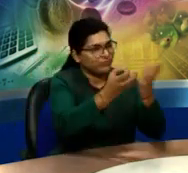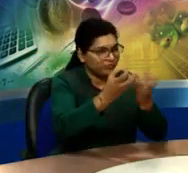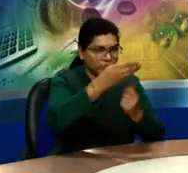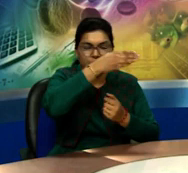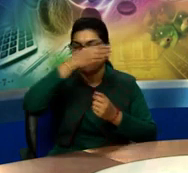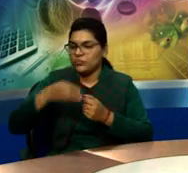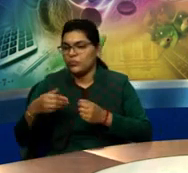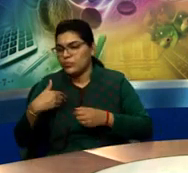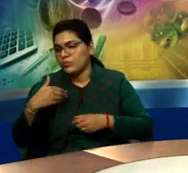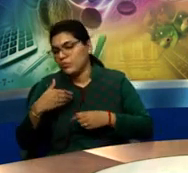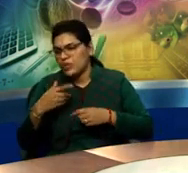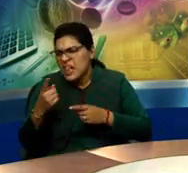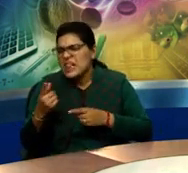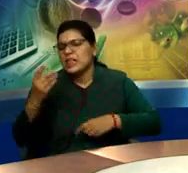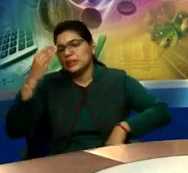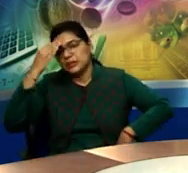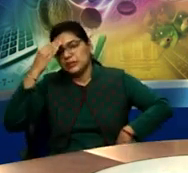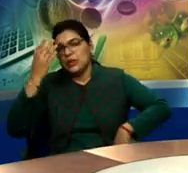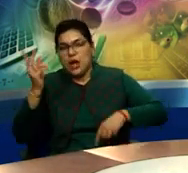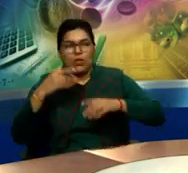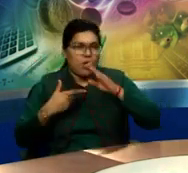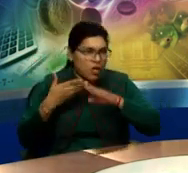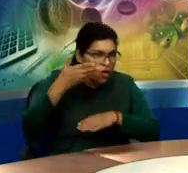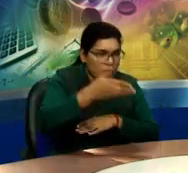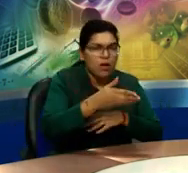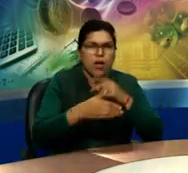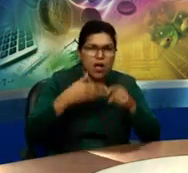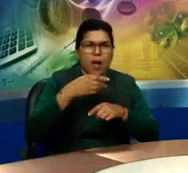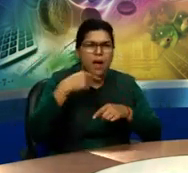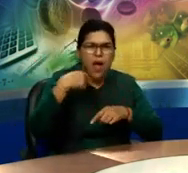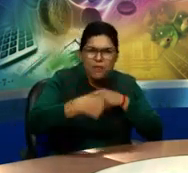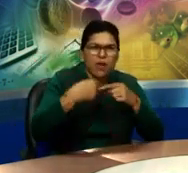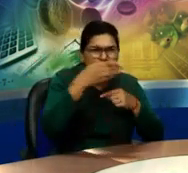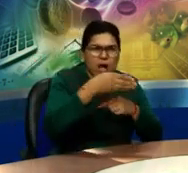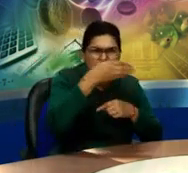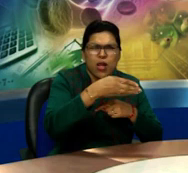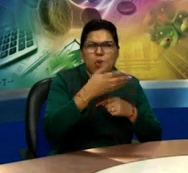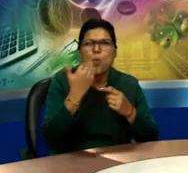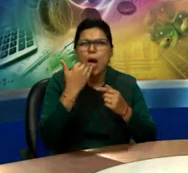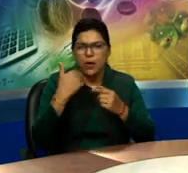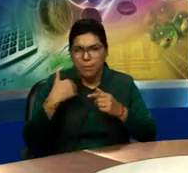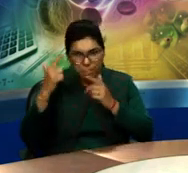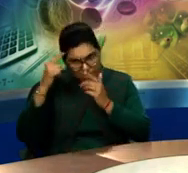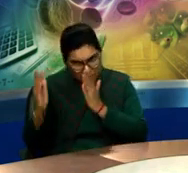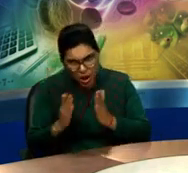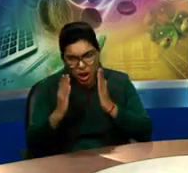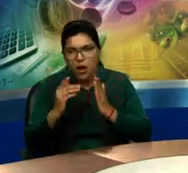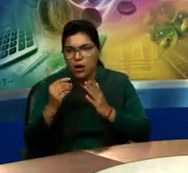without preparing a shopping list leads to the wastage of your time and energy, and